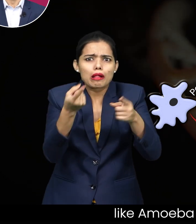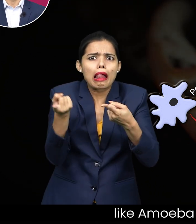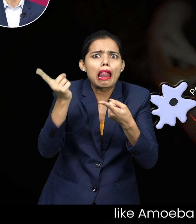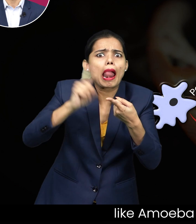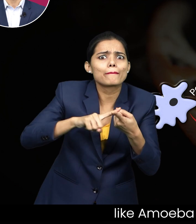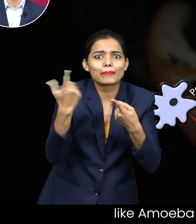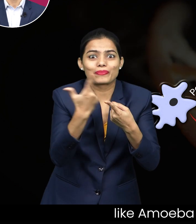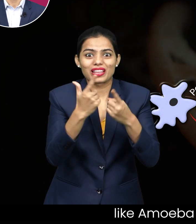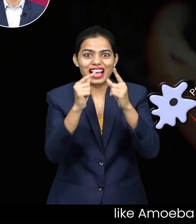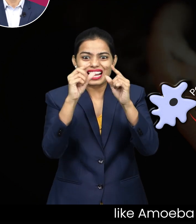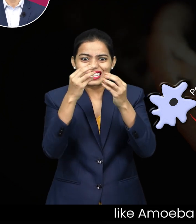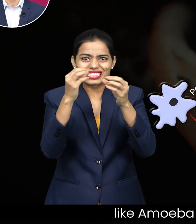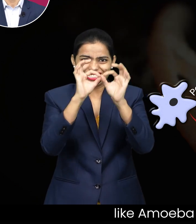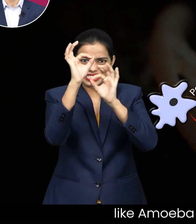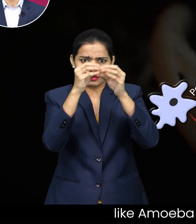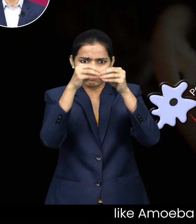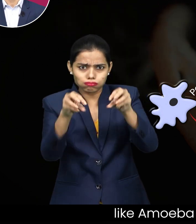binary fission.